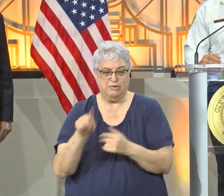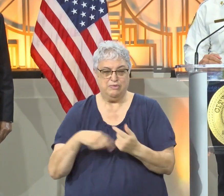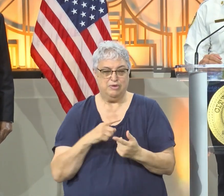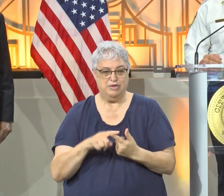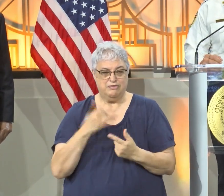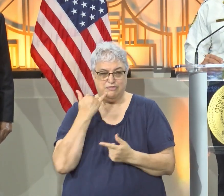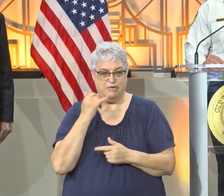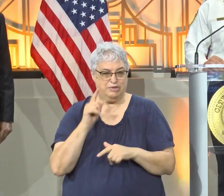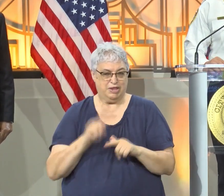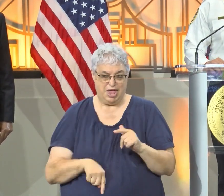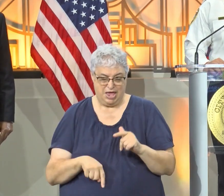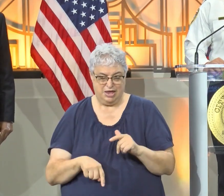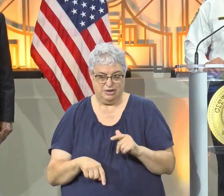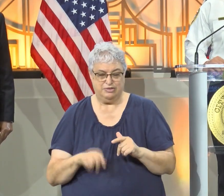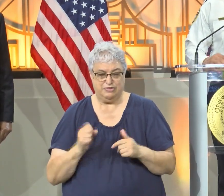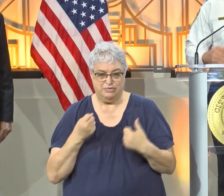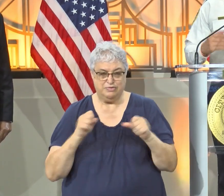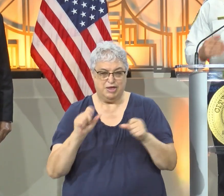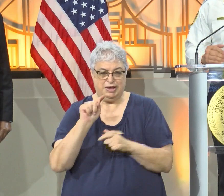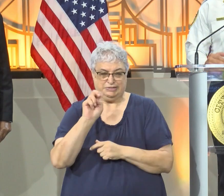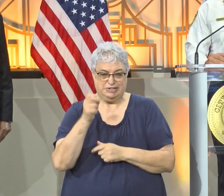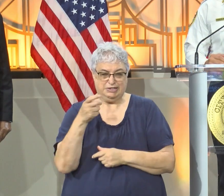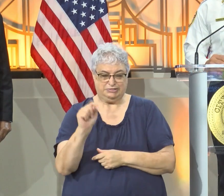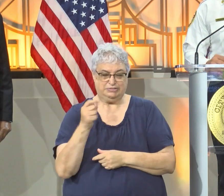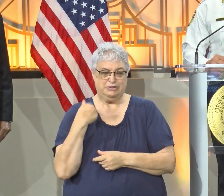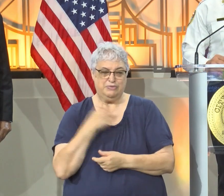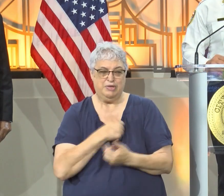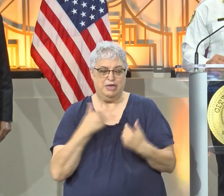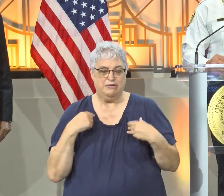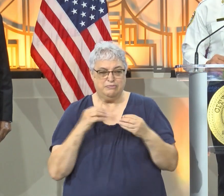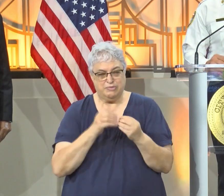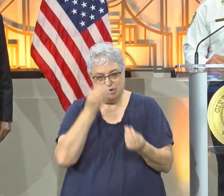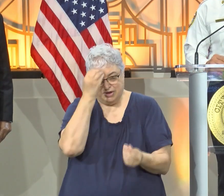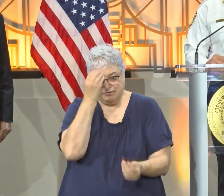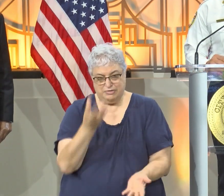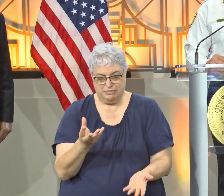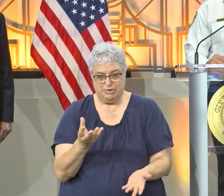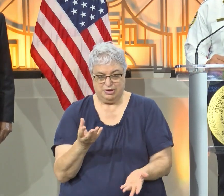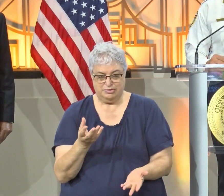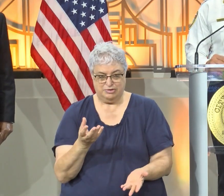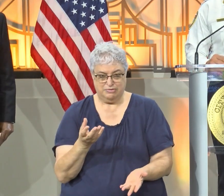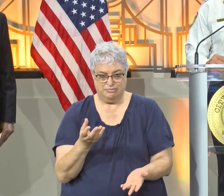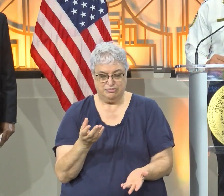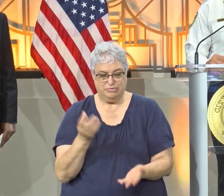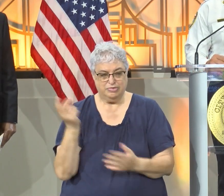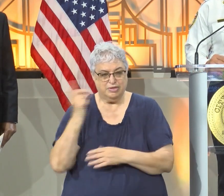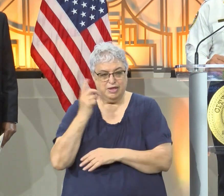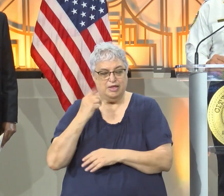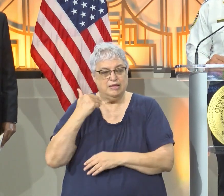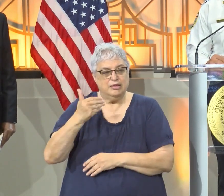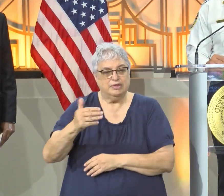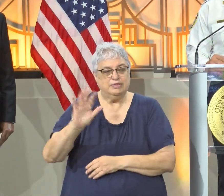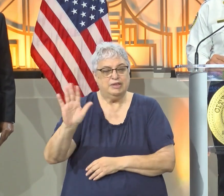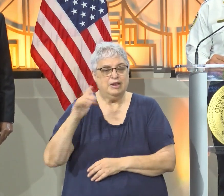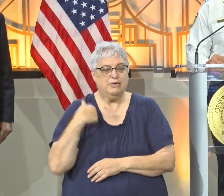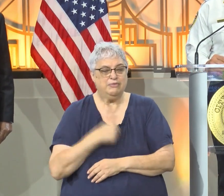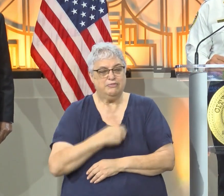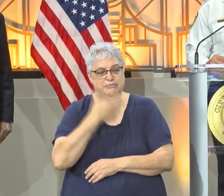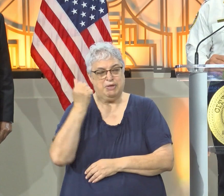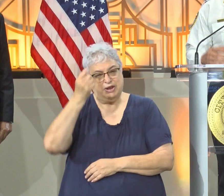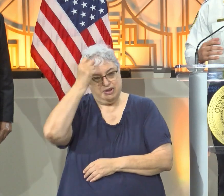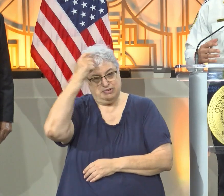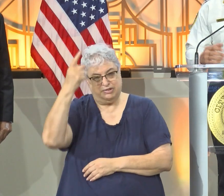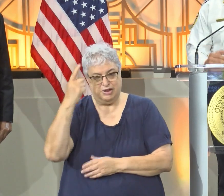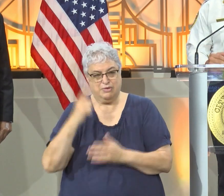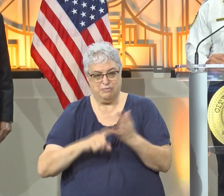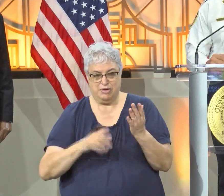phone calls will not. So we'll have more information as the days go on. By Sunday, we should have a better understanding